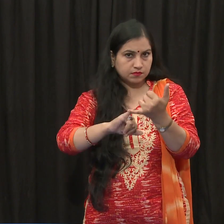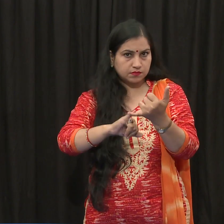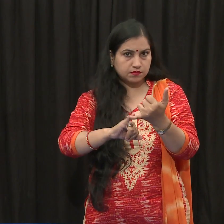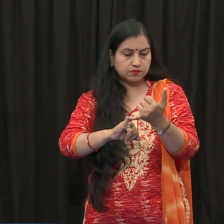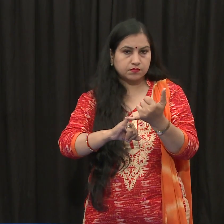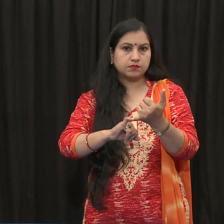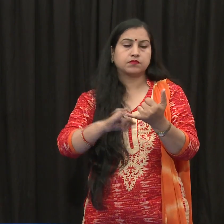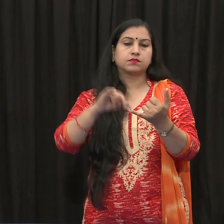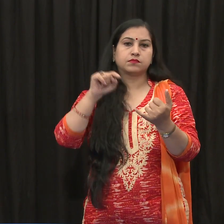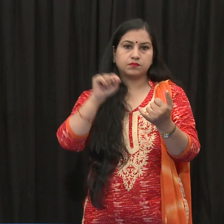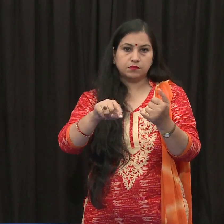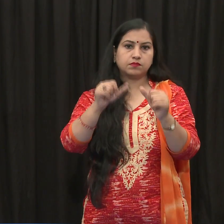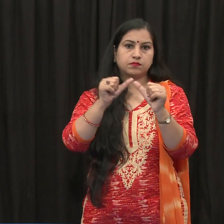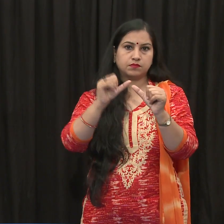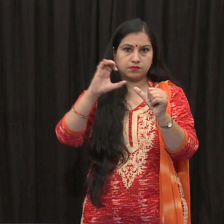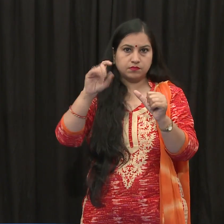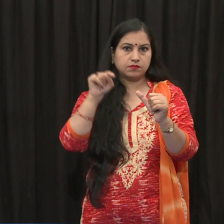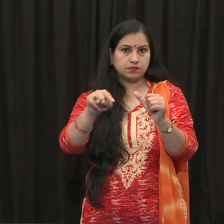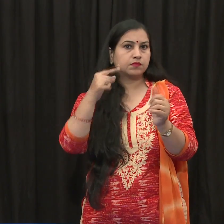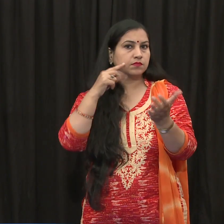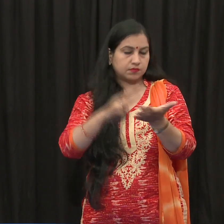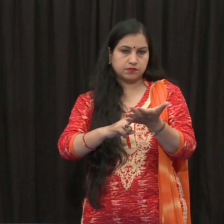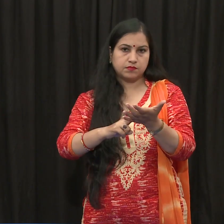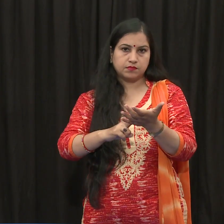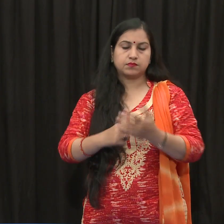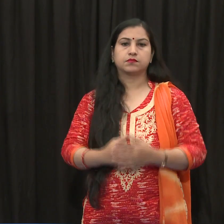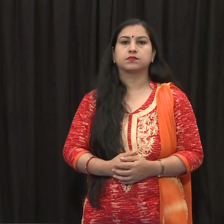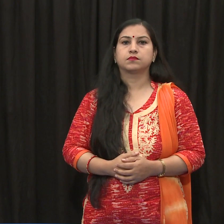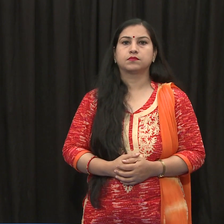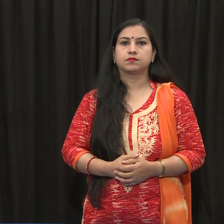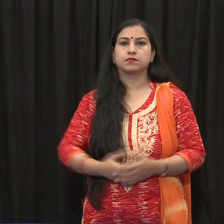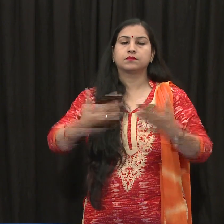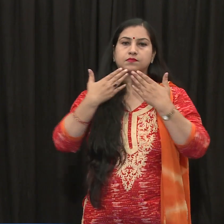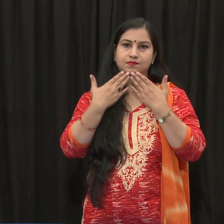signlanguage@nios.ac.in. Thank you.